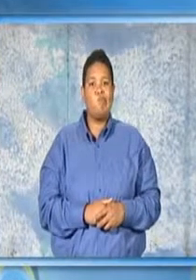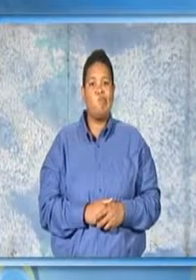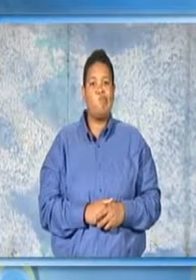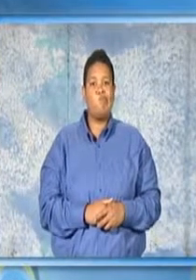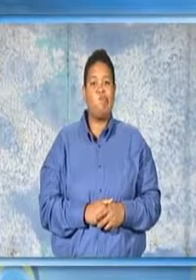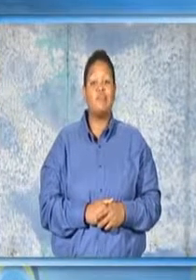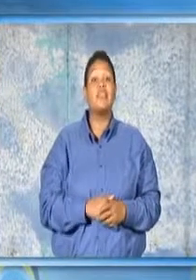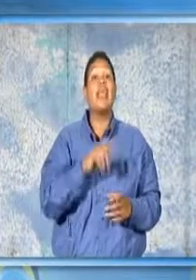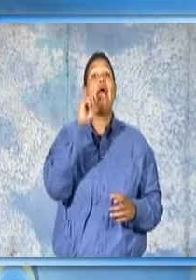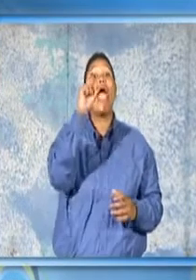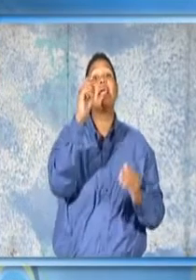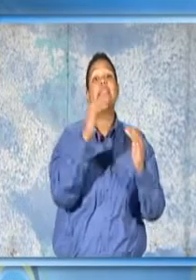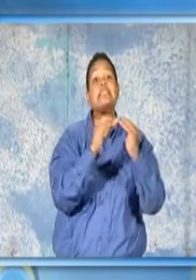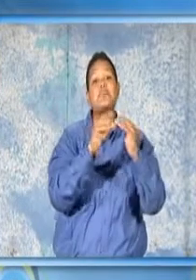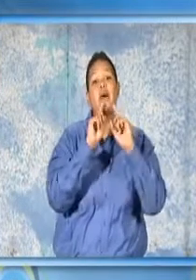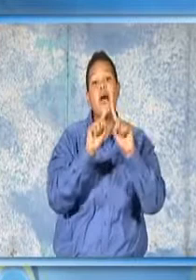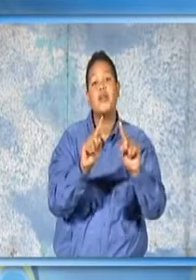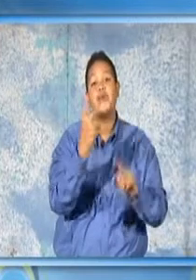x equals 2.